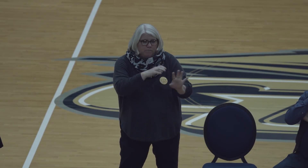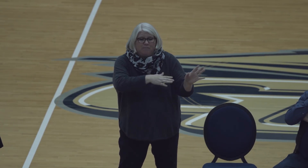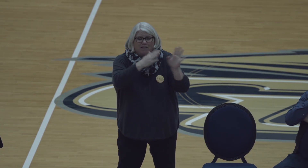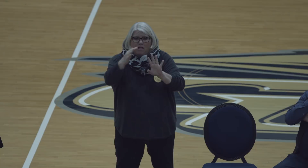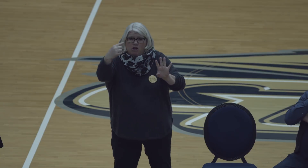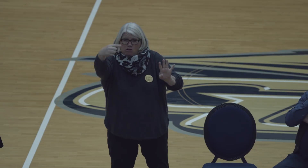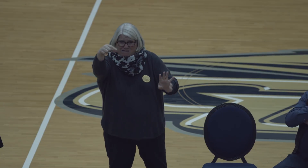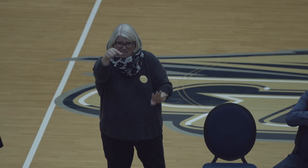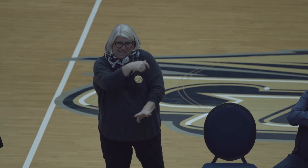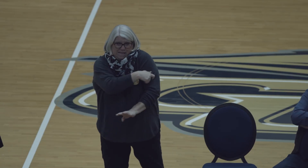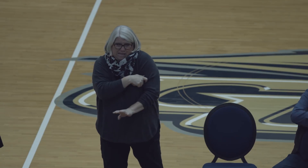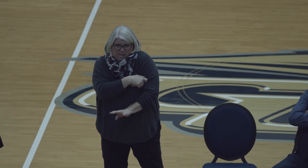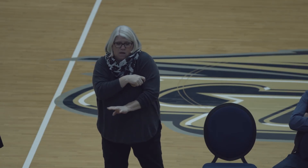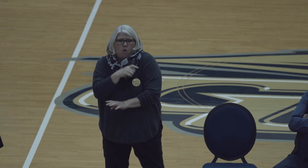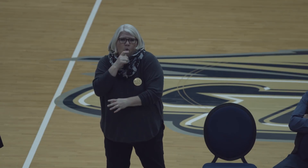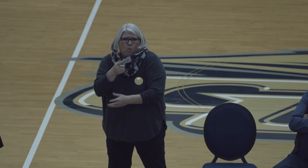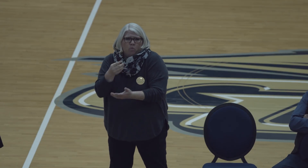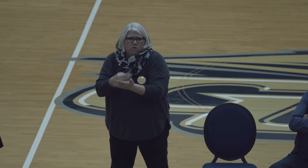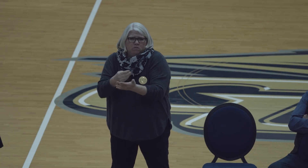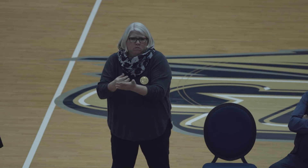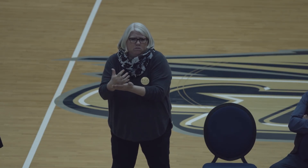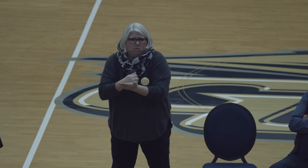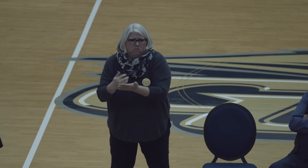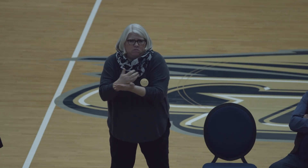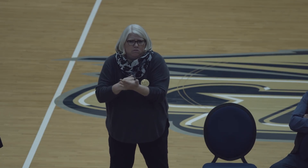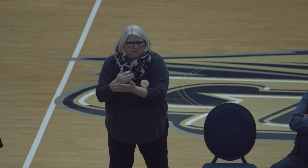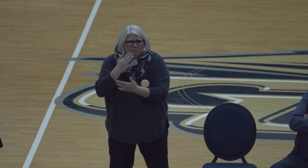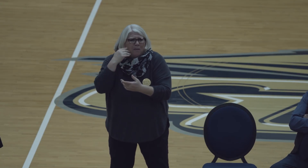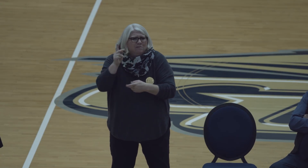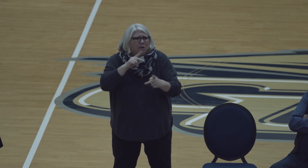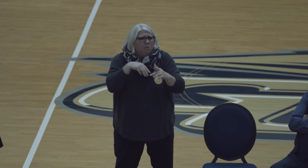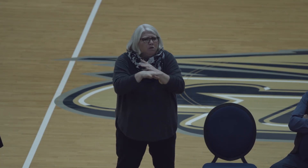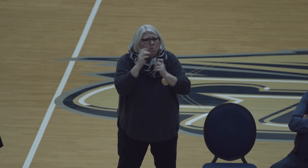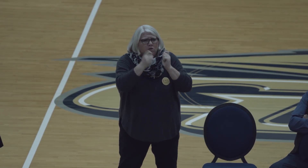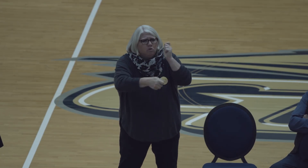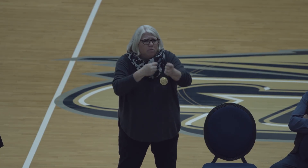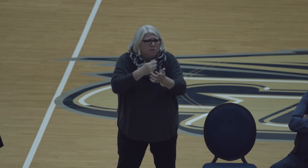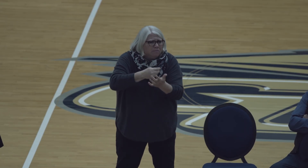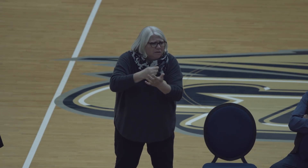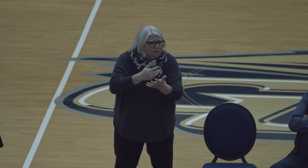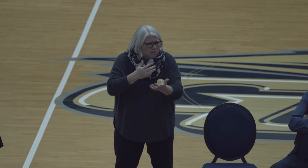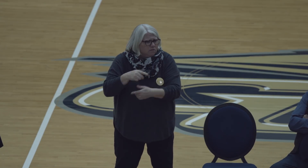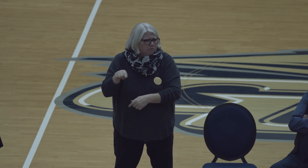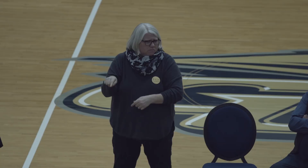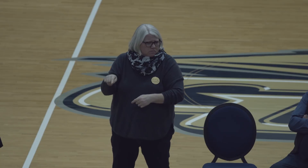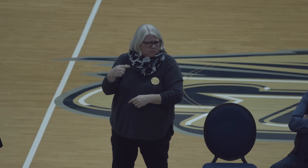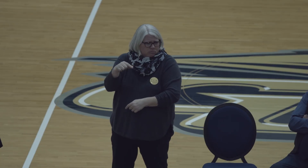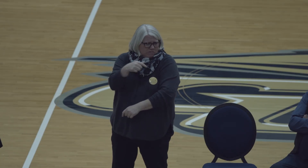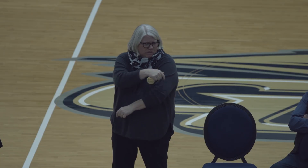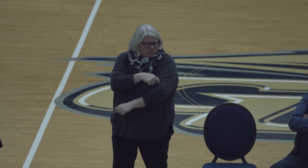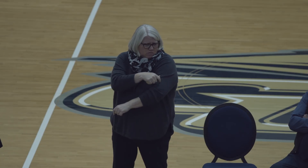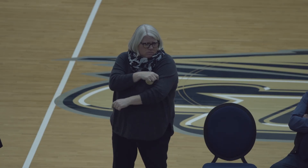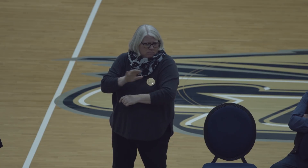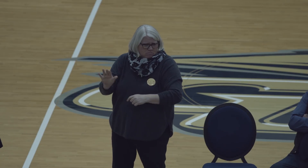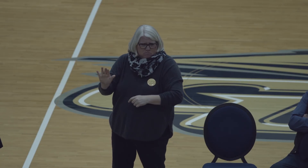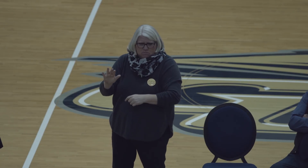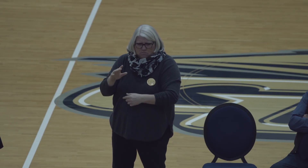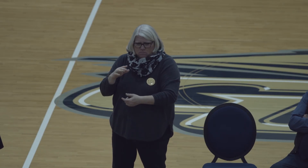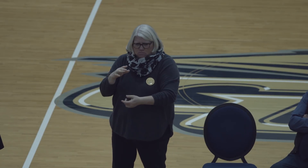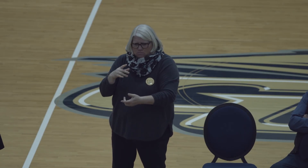And so we came up with that color code. There was also the green. Green were for those who were bringing and handling the donations that were coming in to